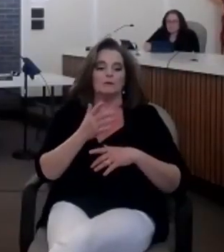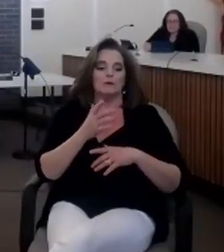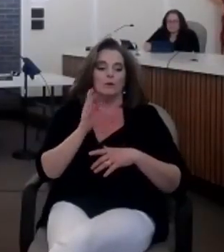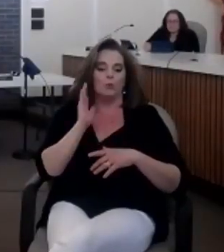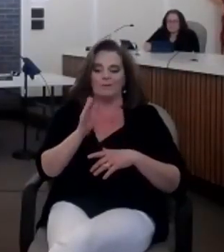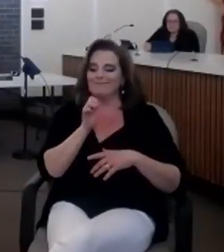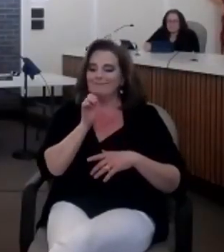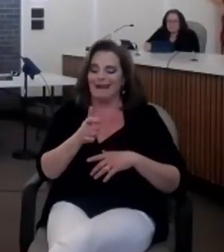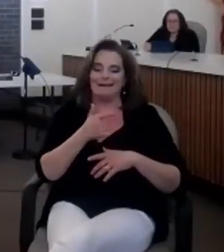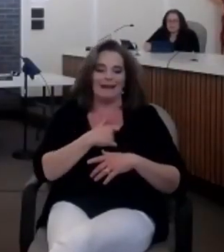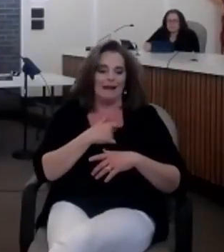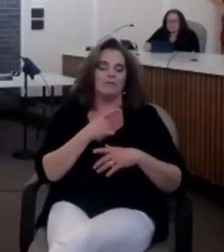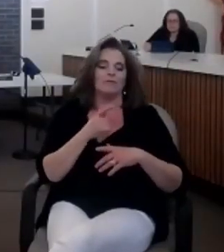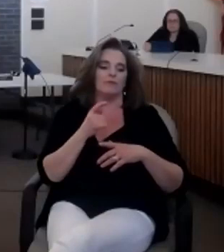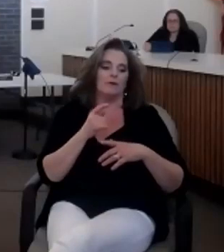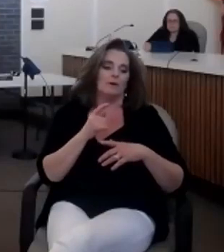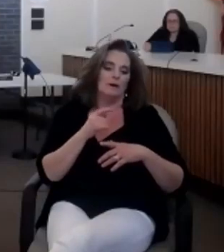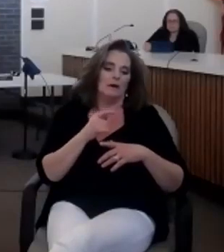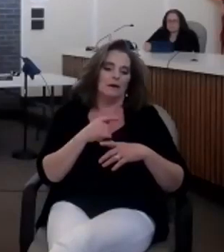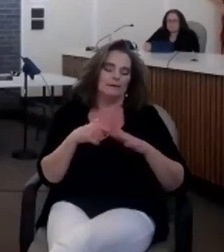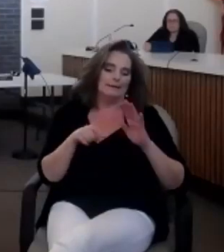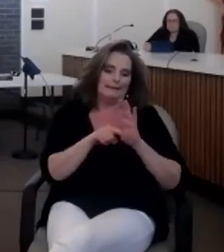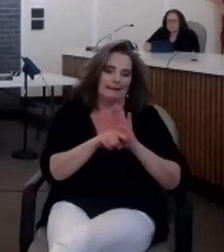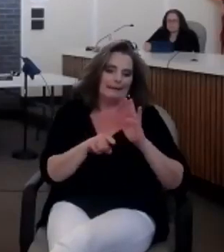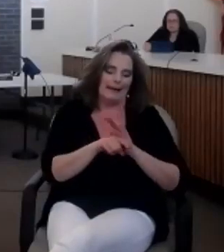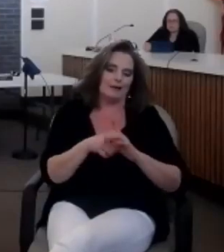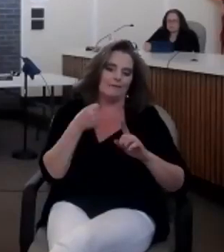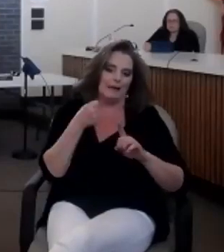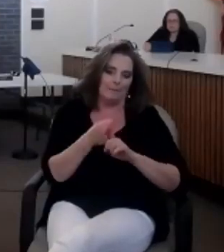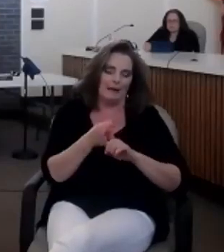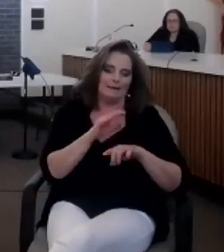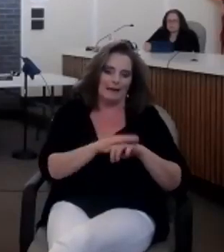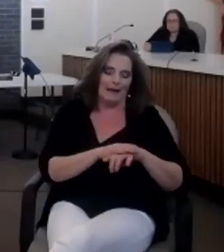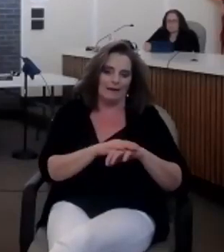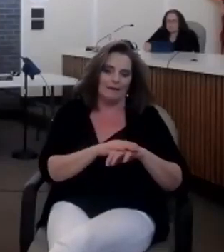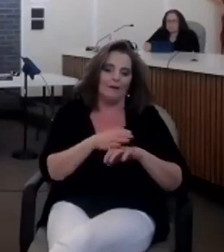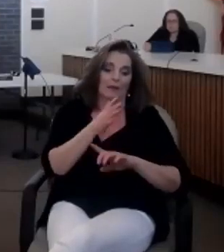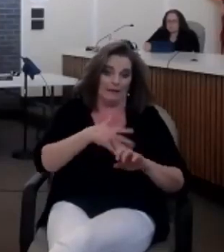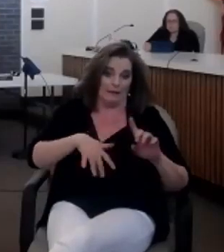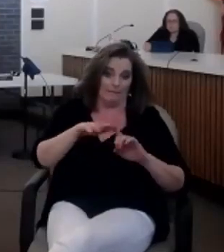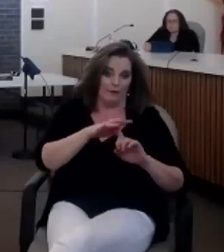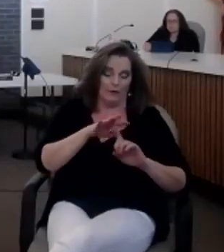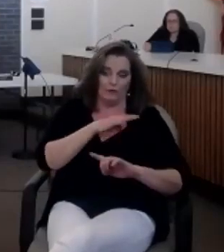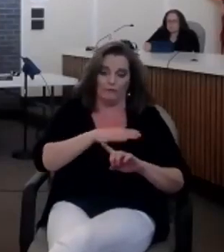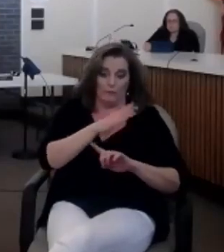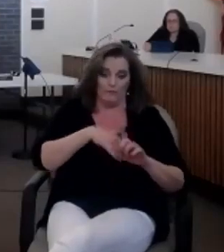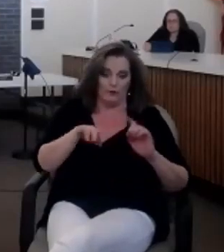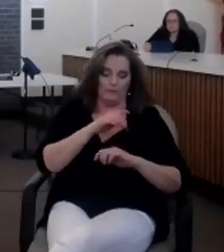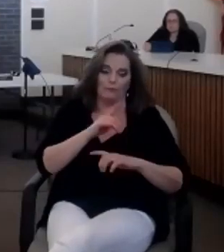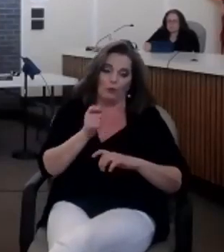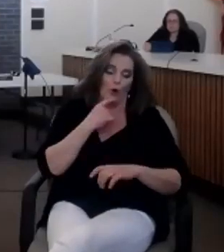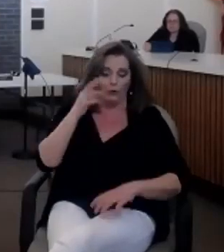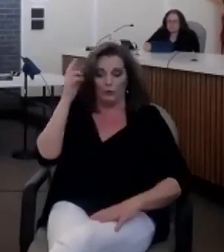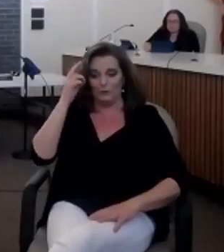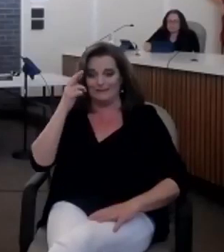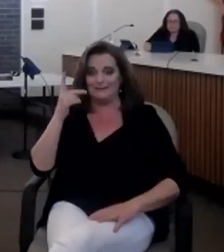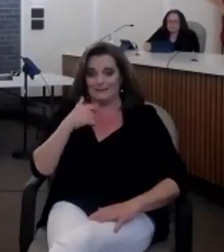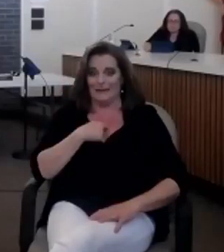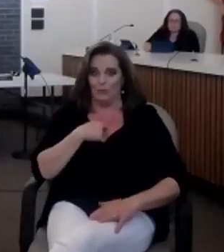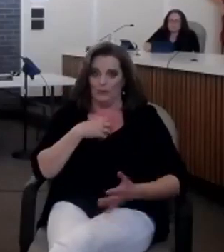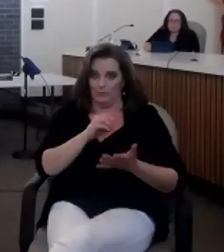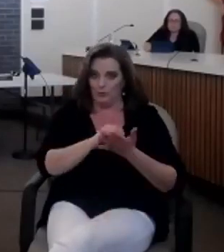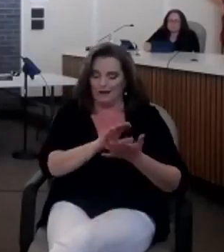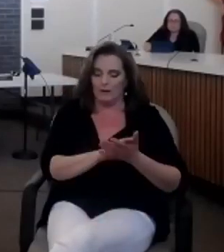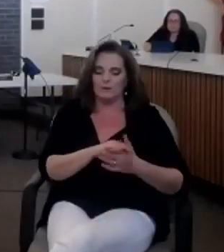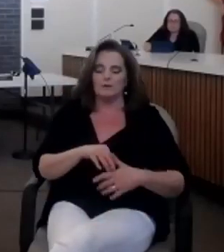will not have a significant adverse impact on the environment. For all those reasons set forth in the record,